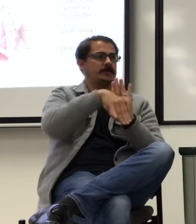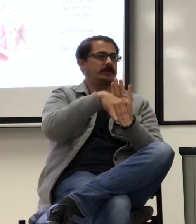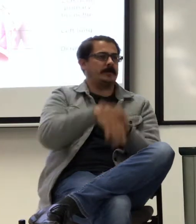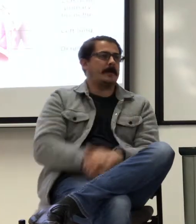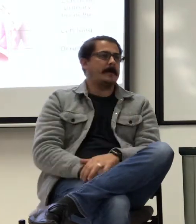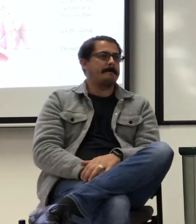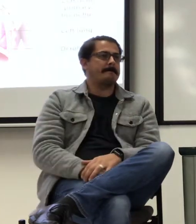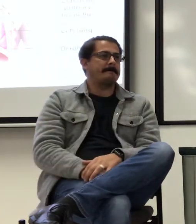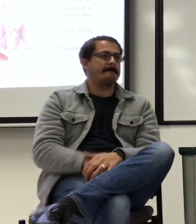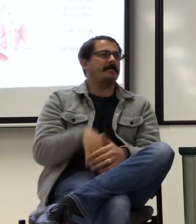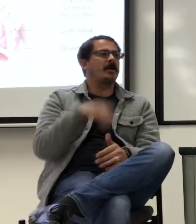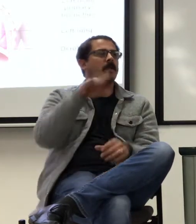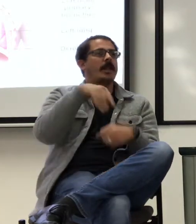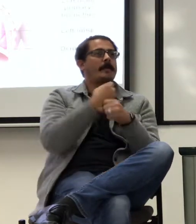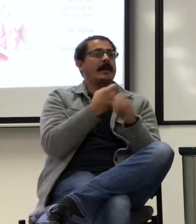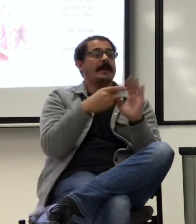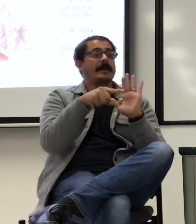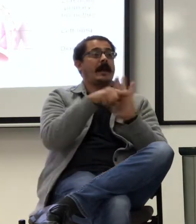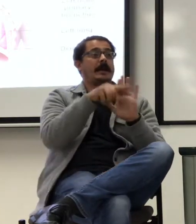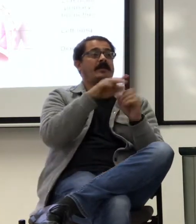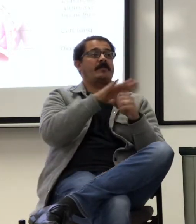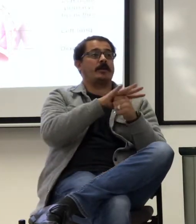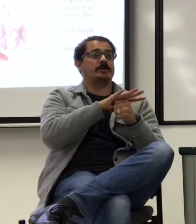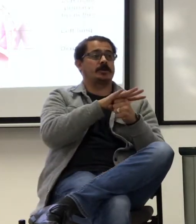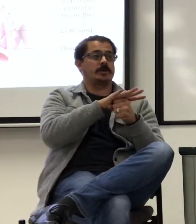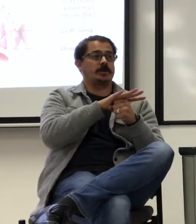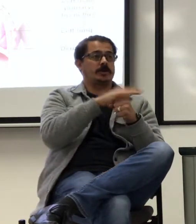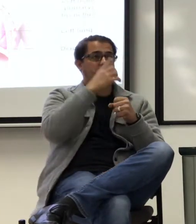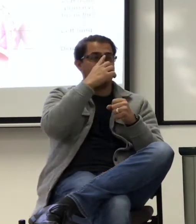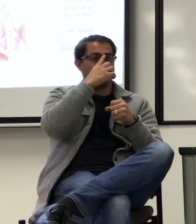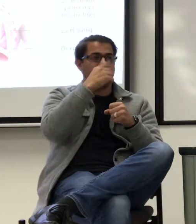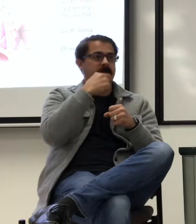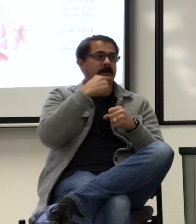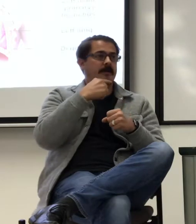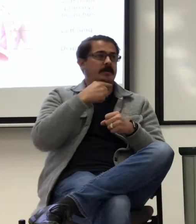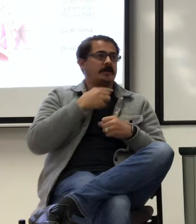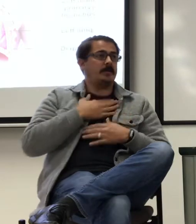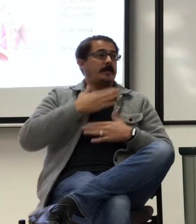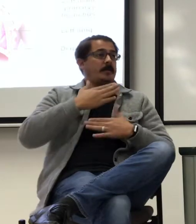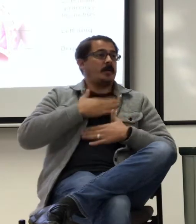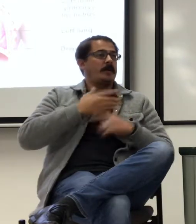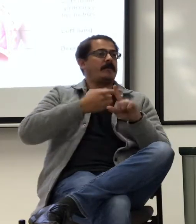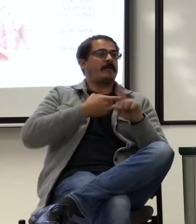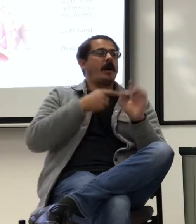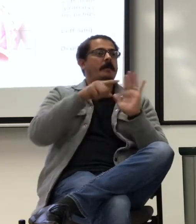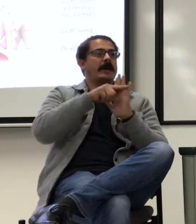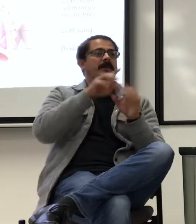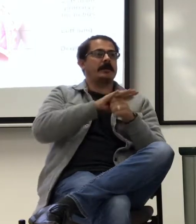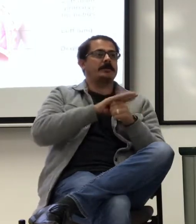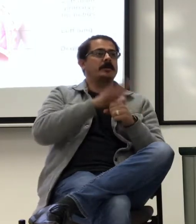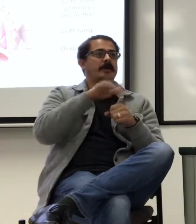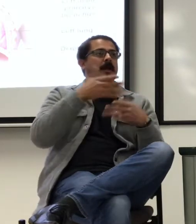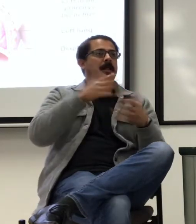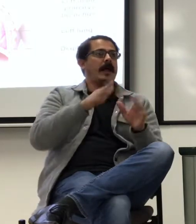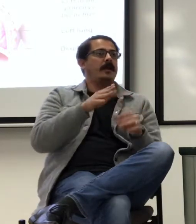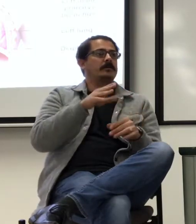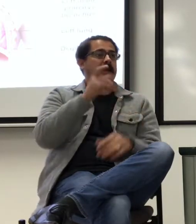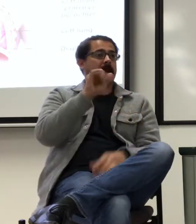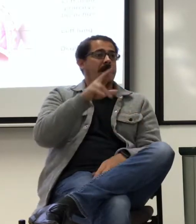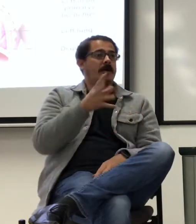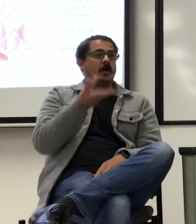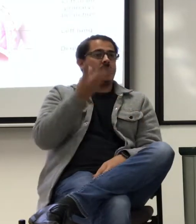You create this negative pressure. We say we breathe by negative pressure, and that draws air into the